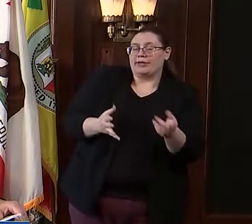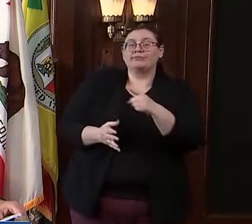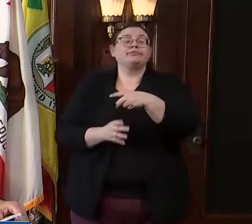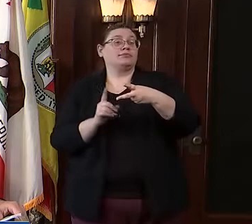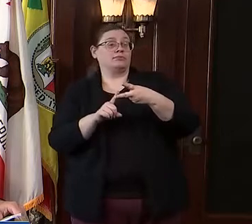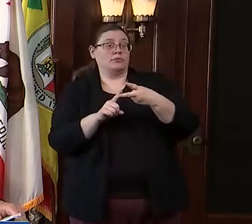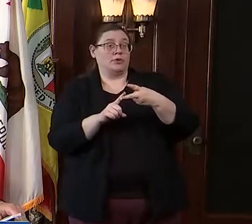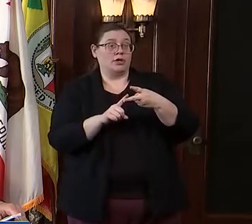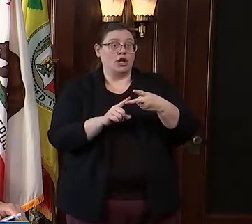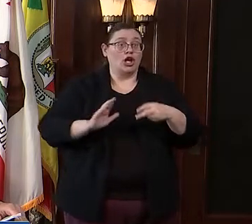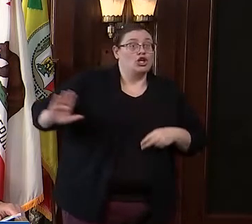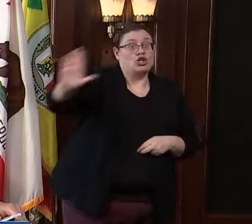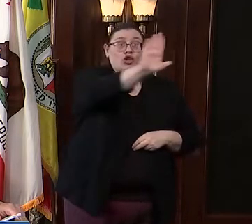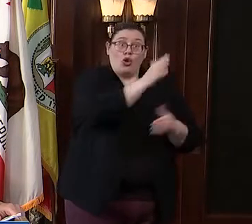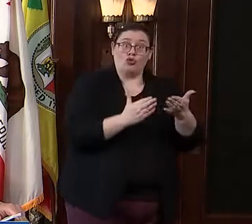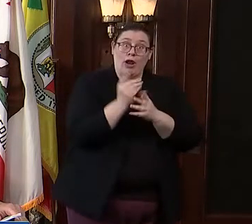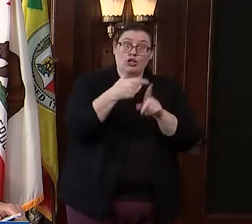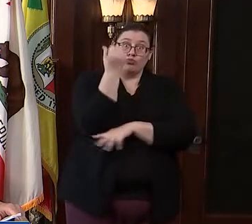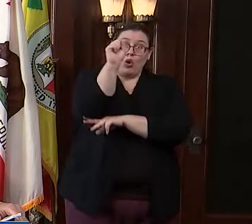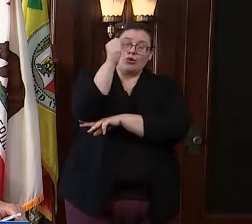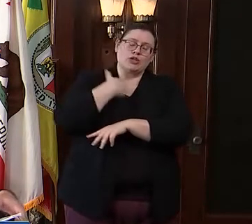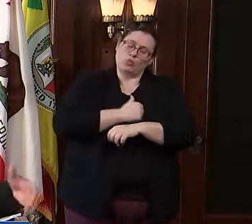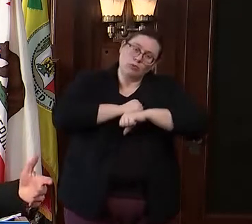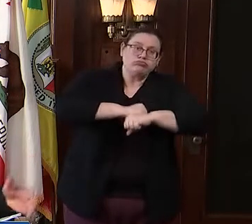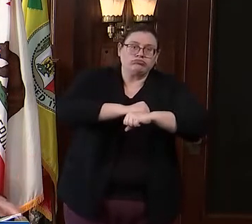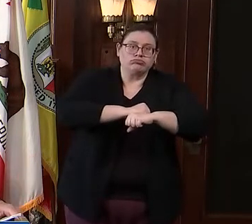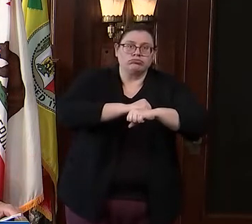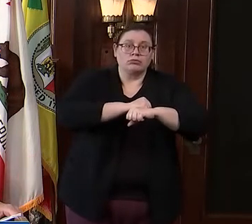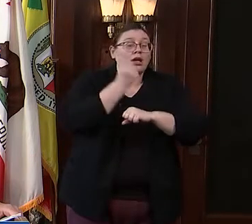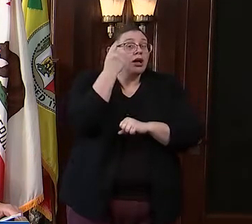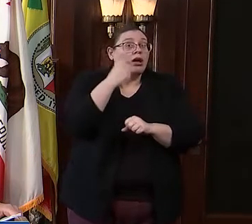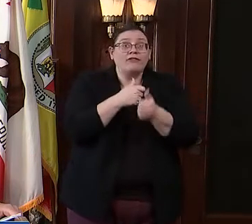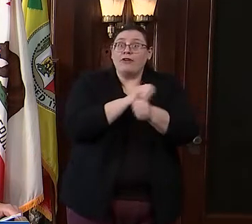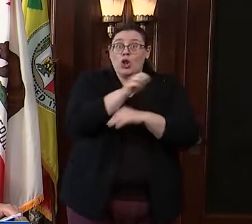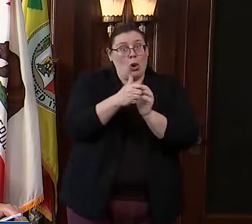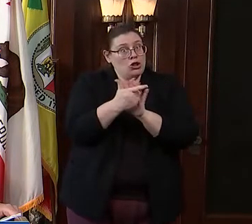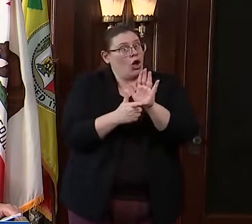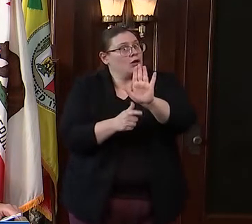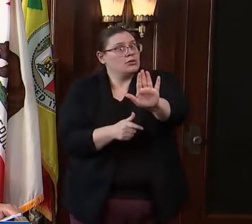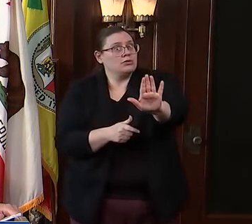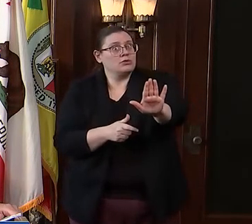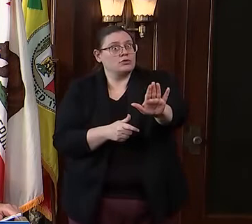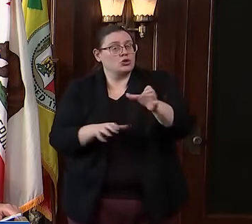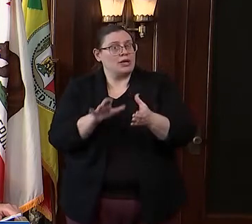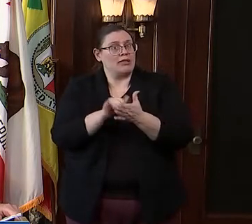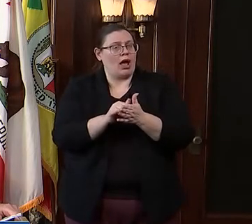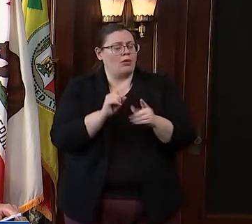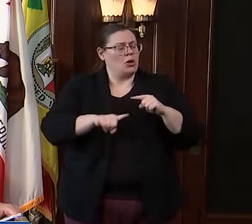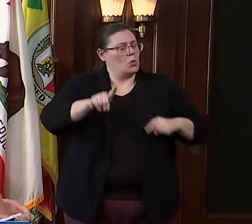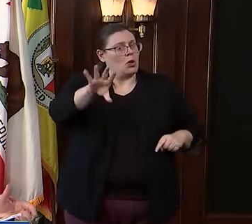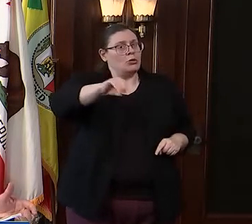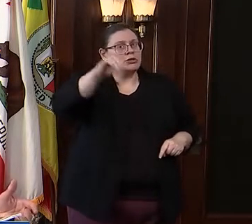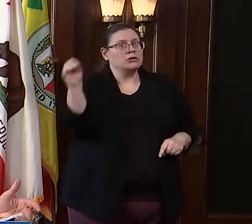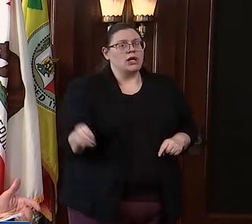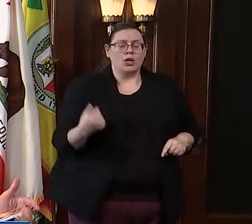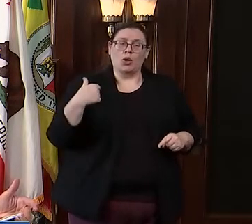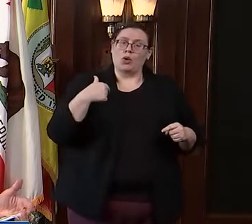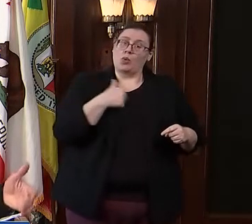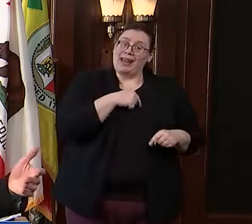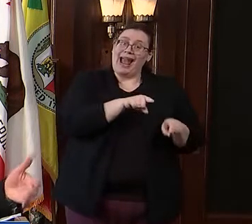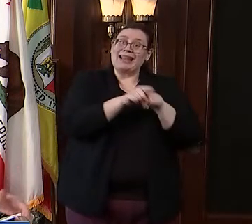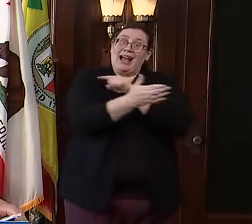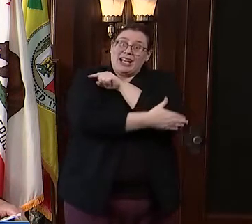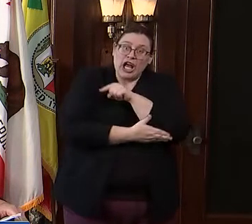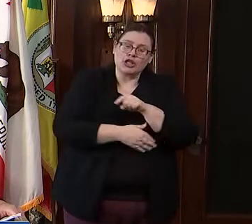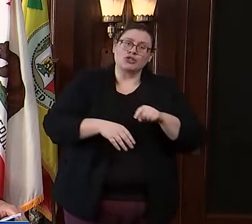going to protect your rights to protest. Don't violate any laws in doing that, but we absolutely need as a nation,